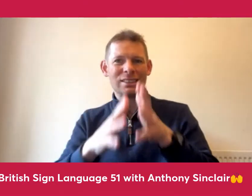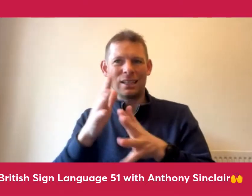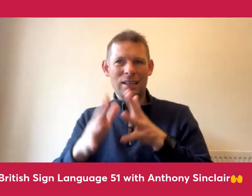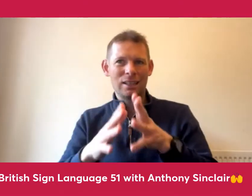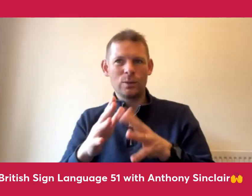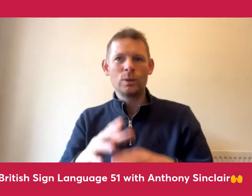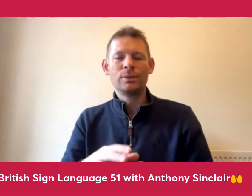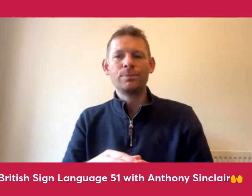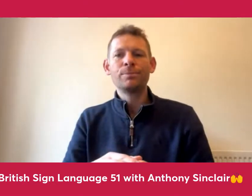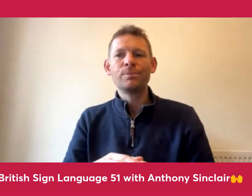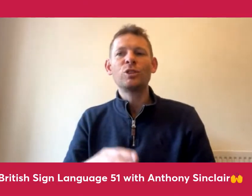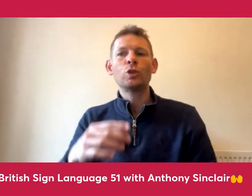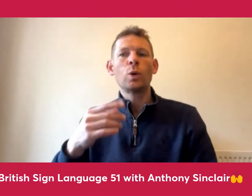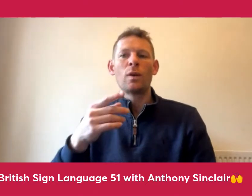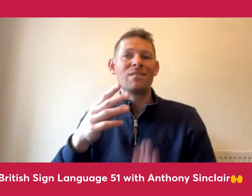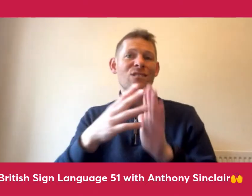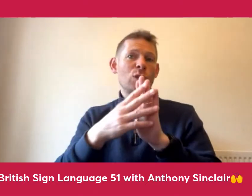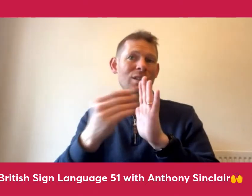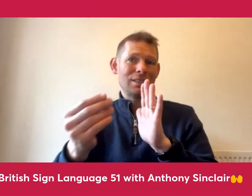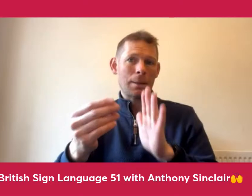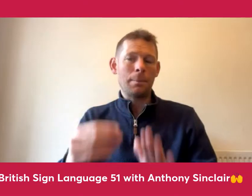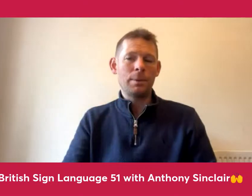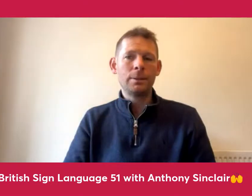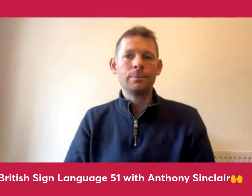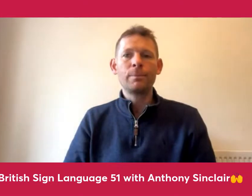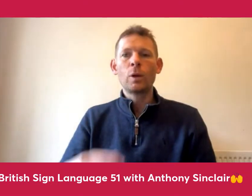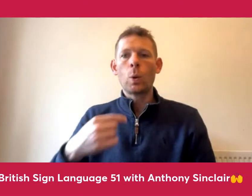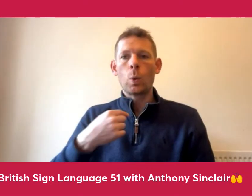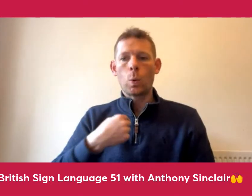short. So that's different from what I'm using today.